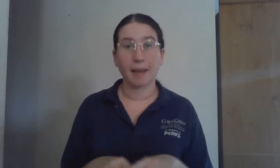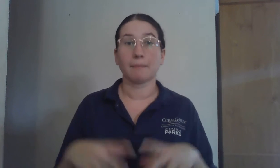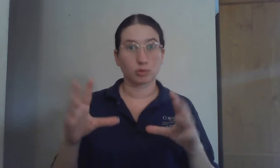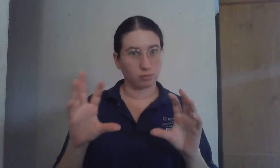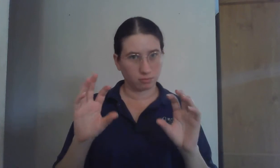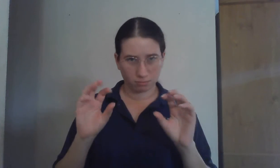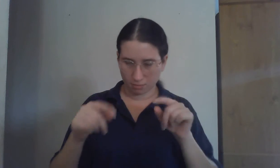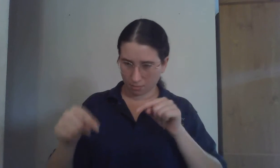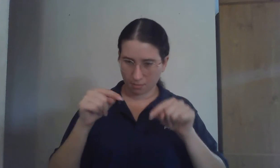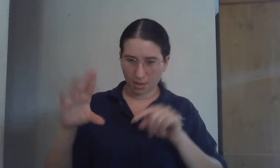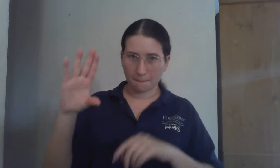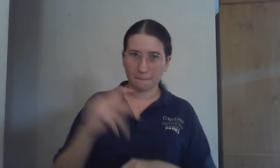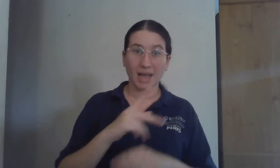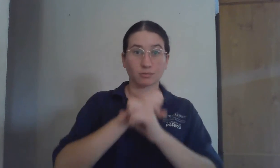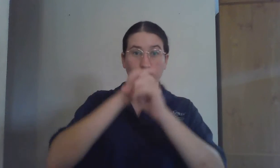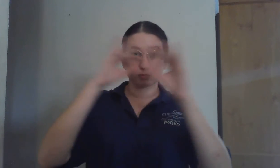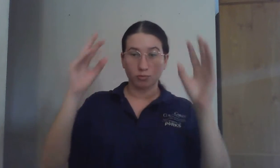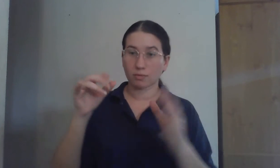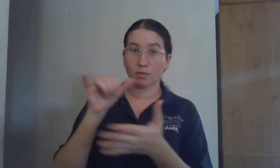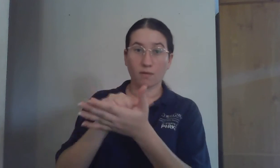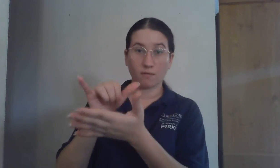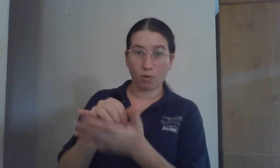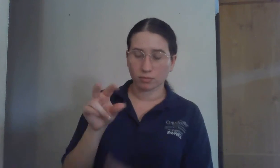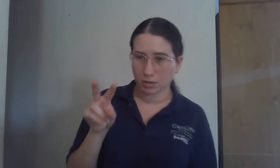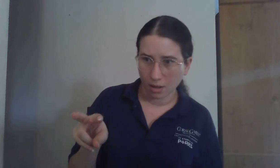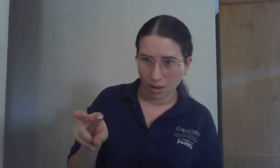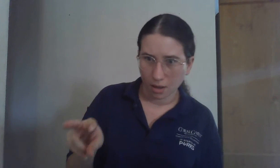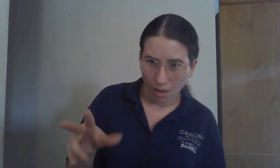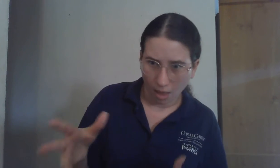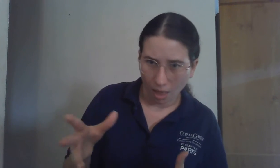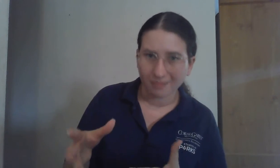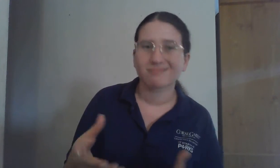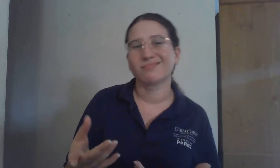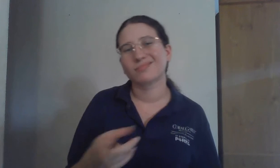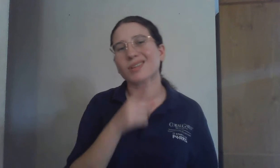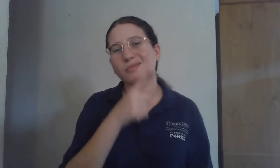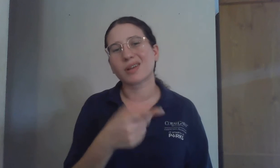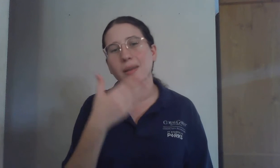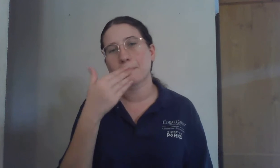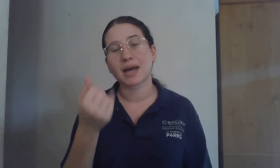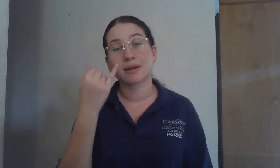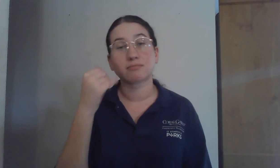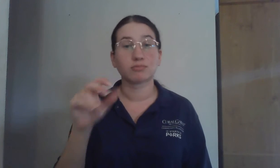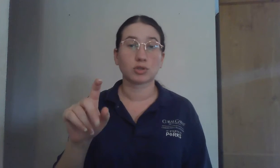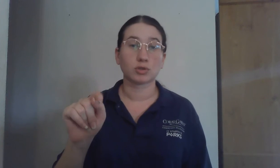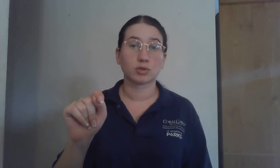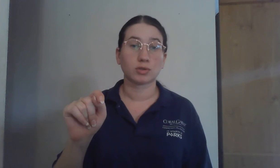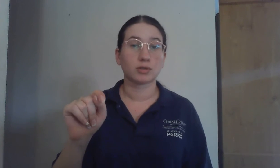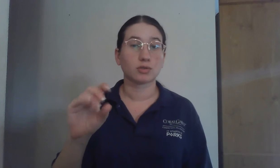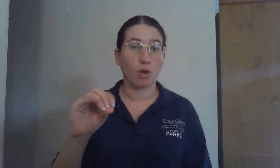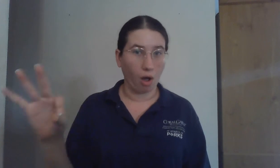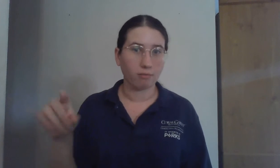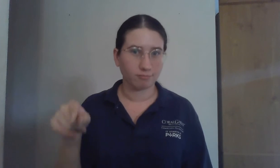to. You don't have a choice. Of course, what you should do is to turn off the phone. What you should absolutely not do in this scenario is